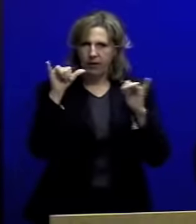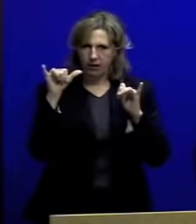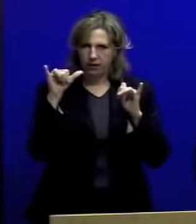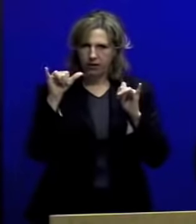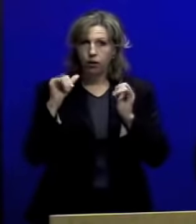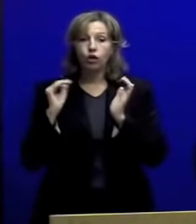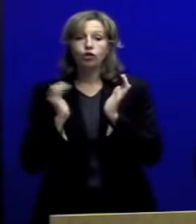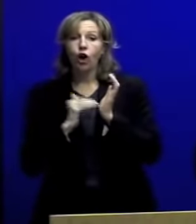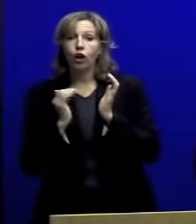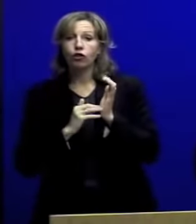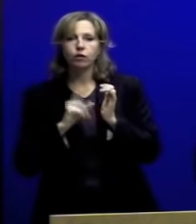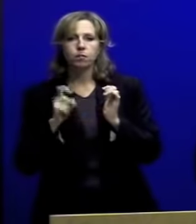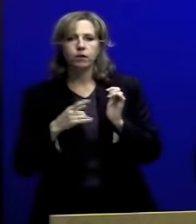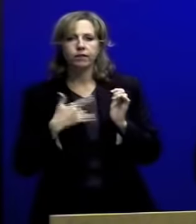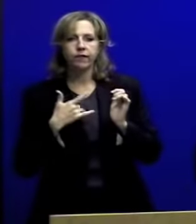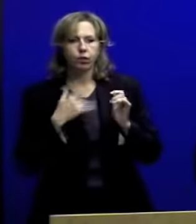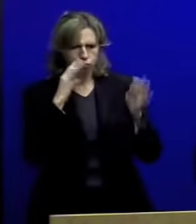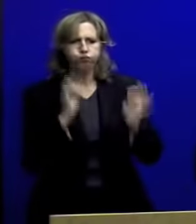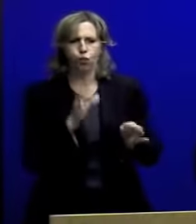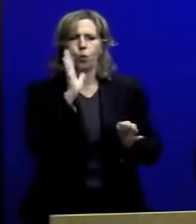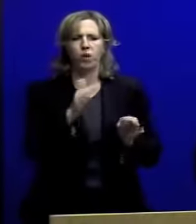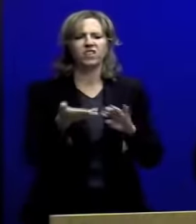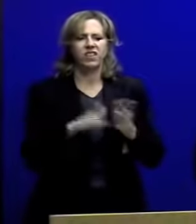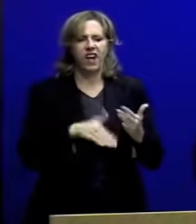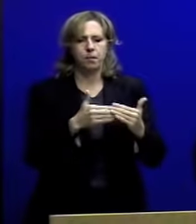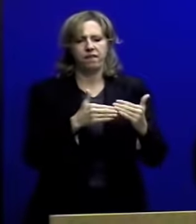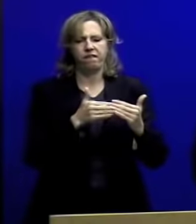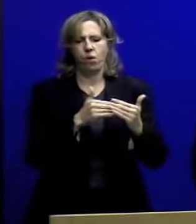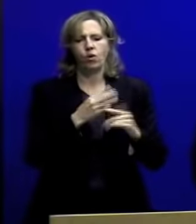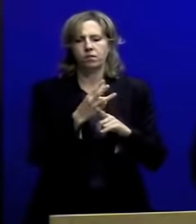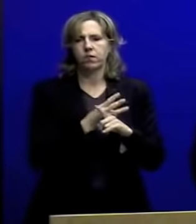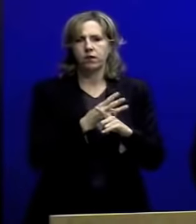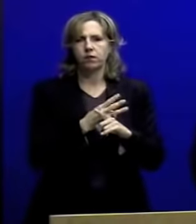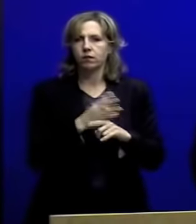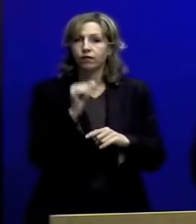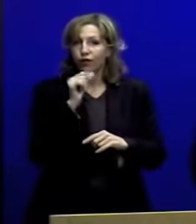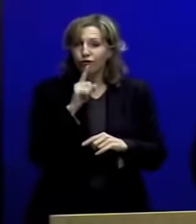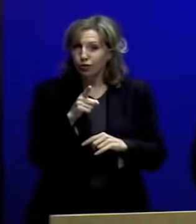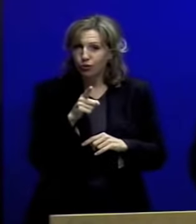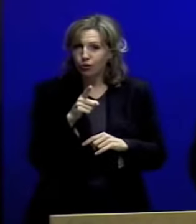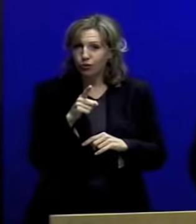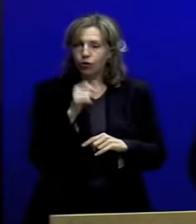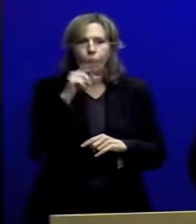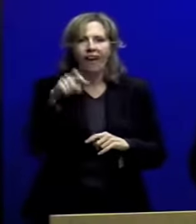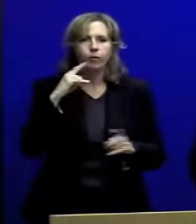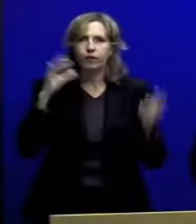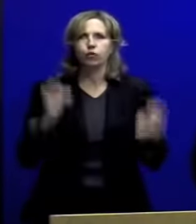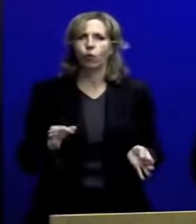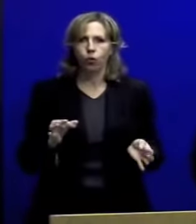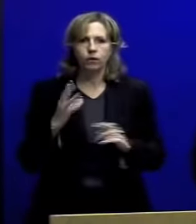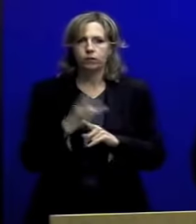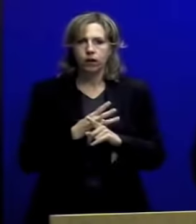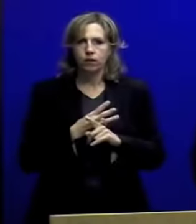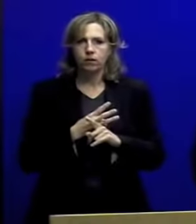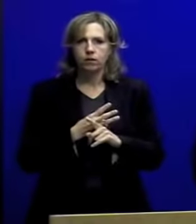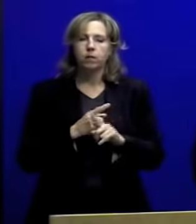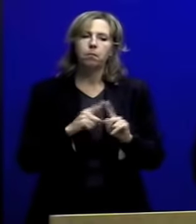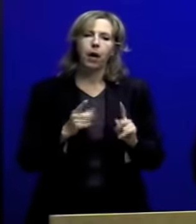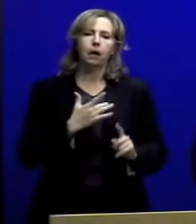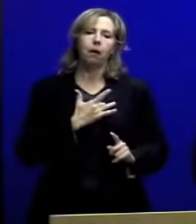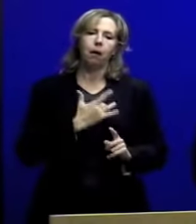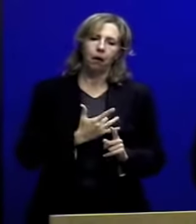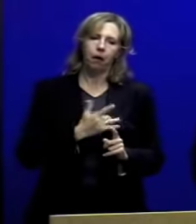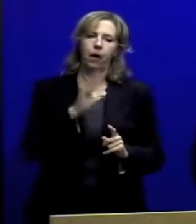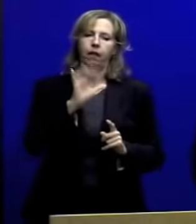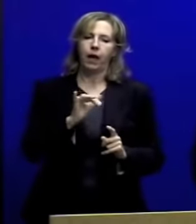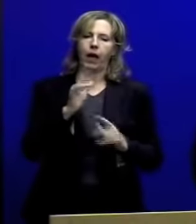someone will die within 6 months. All that's asked is that more likely than